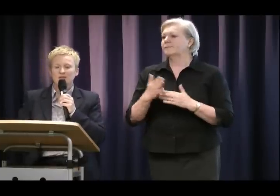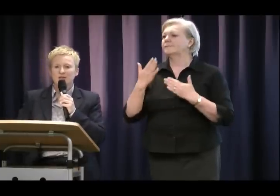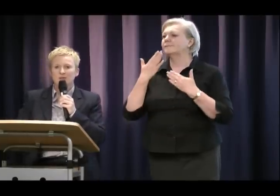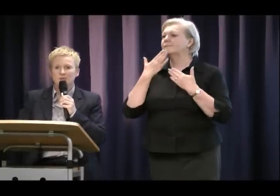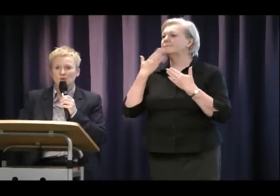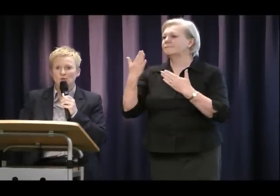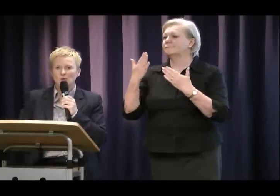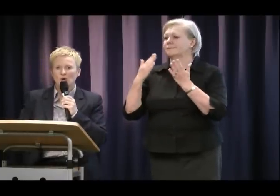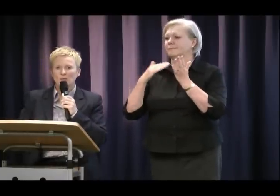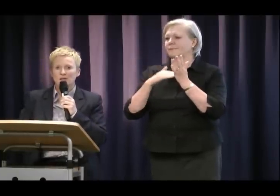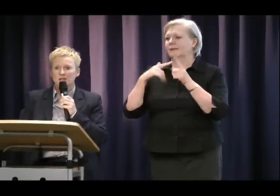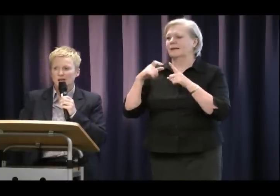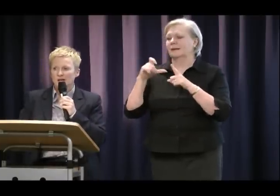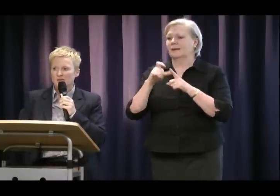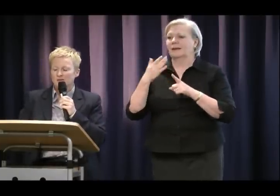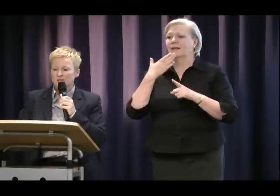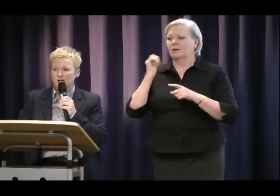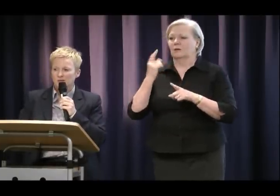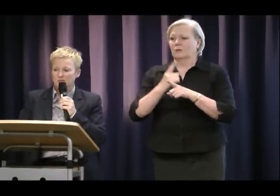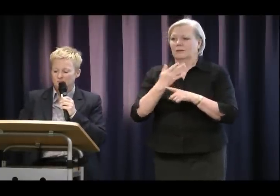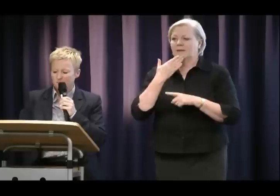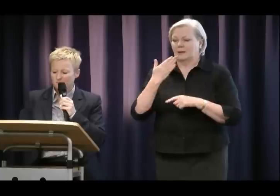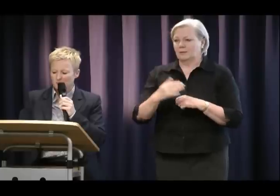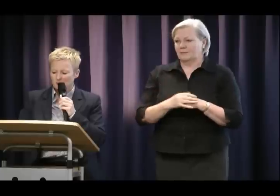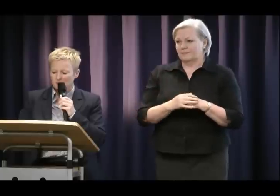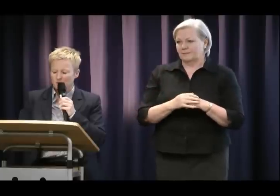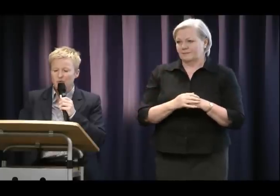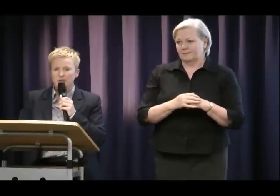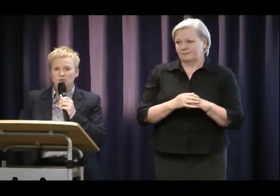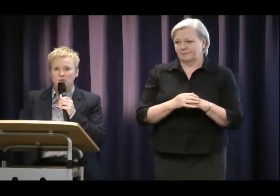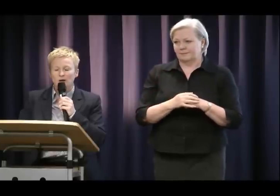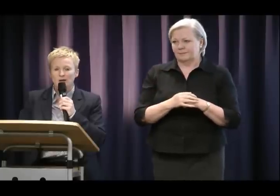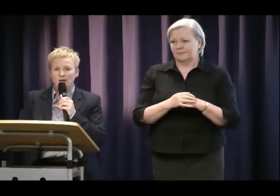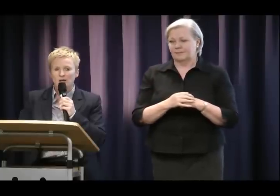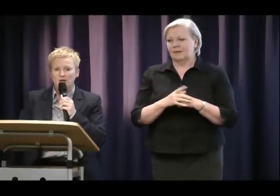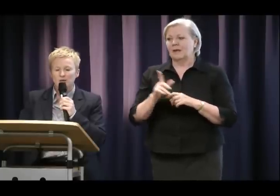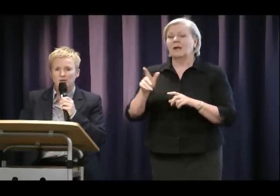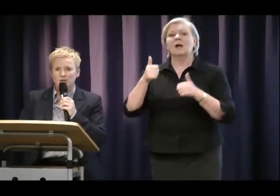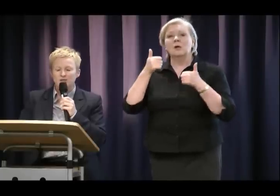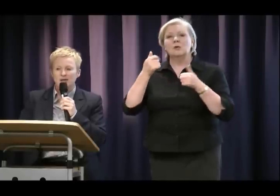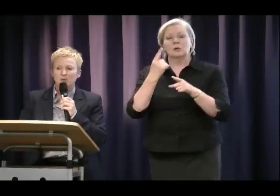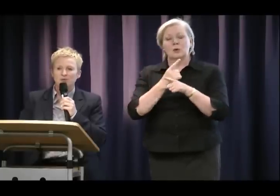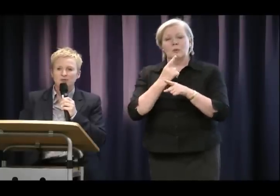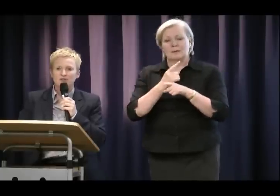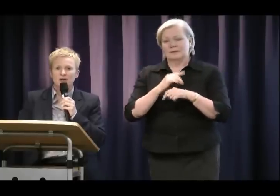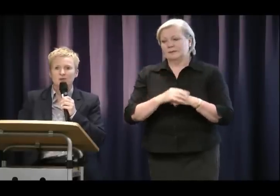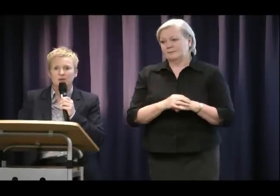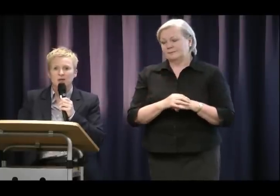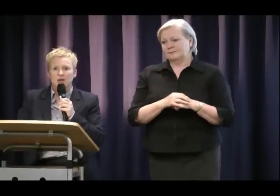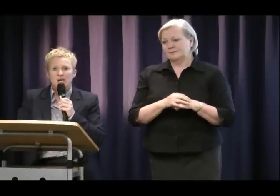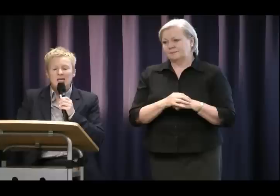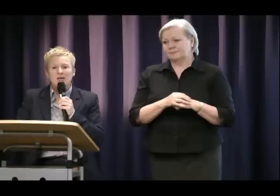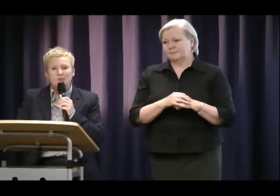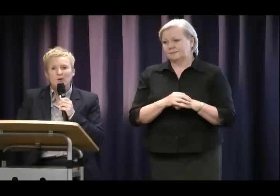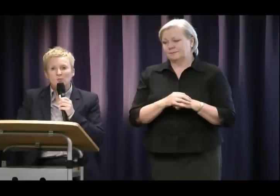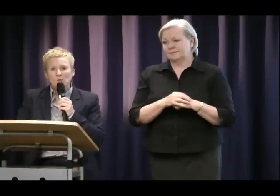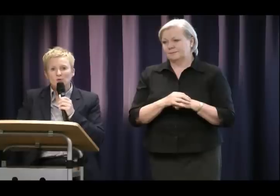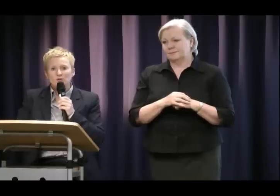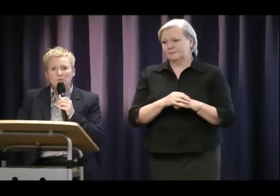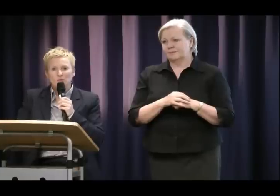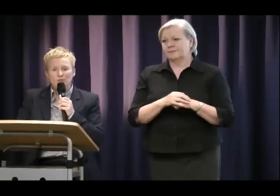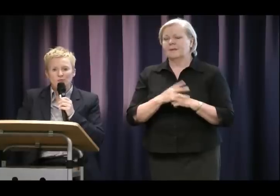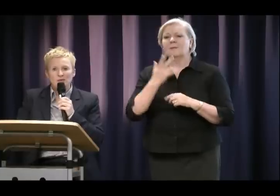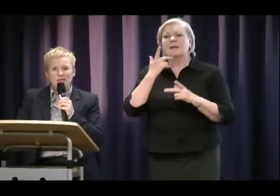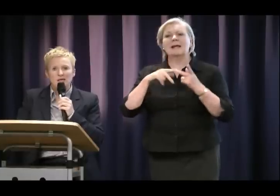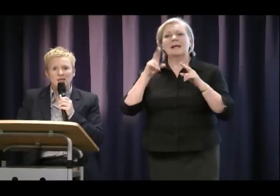Thanks again, Zed, for your comment, and it's a really good one. There's a couple of things there. I think if we were